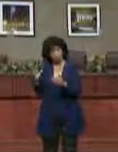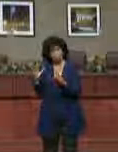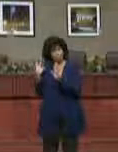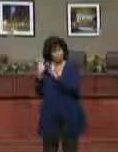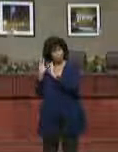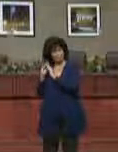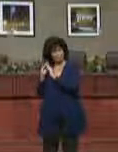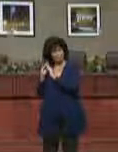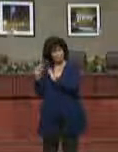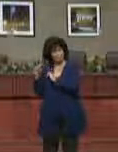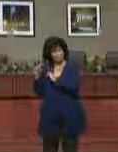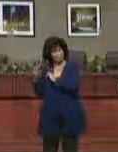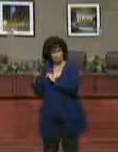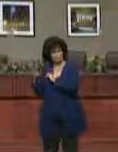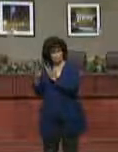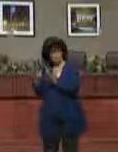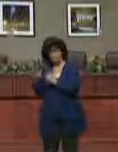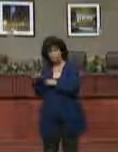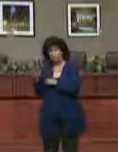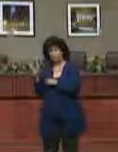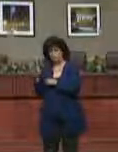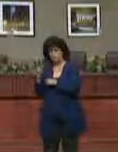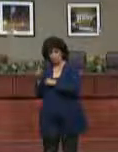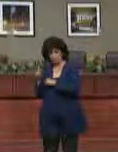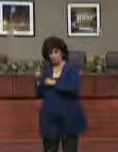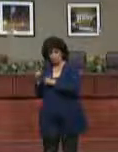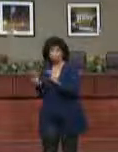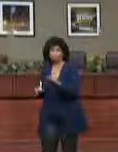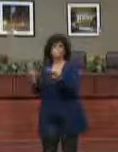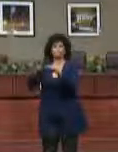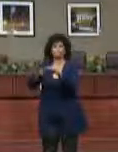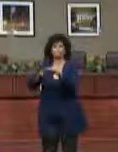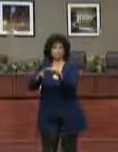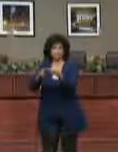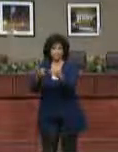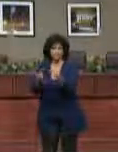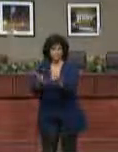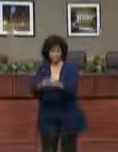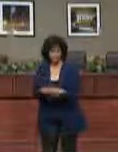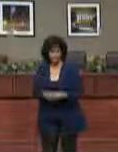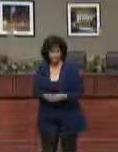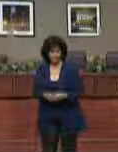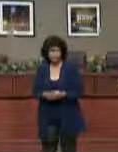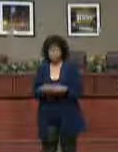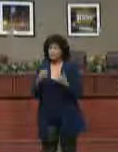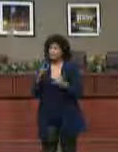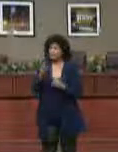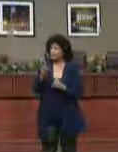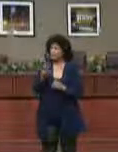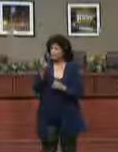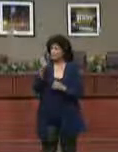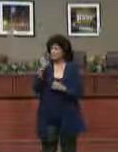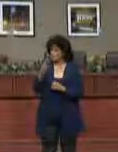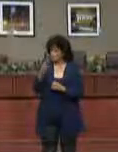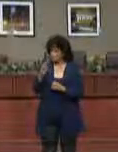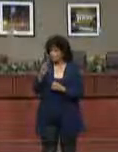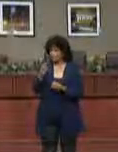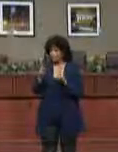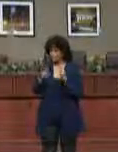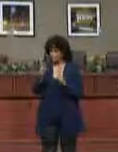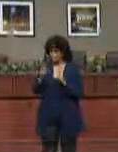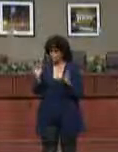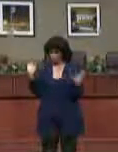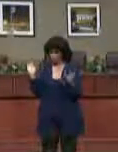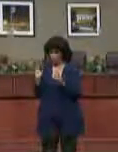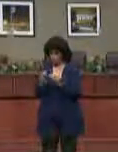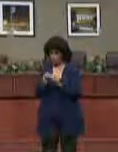on Thursday of last week. A reported 717 Orange County residents have died as a result